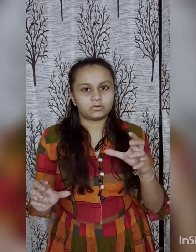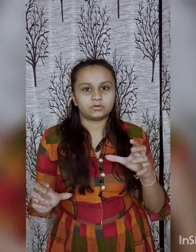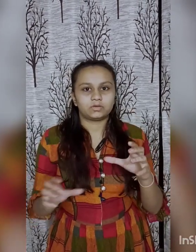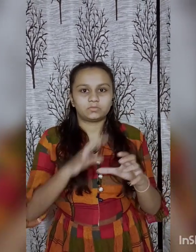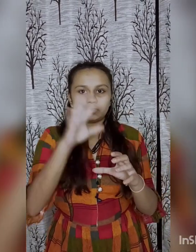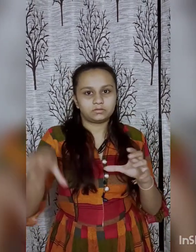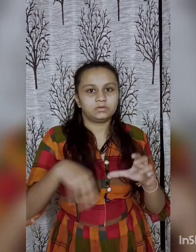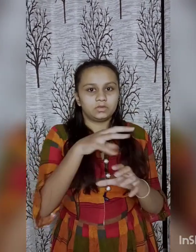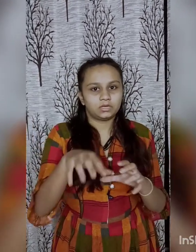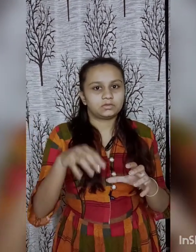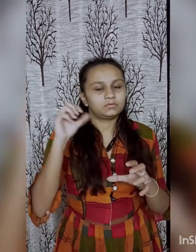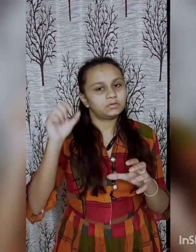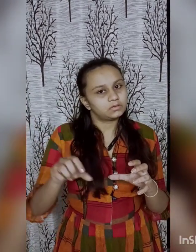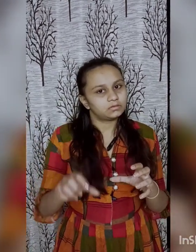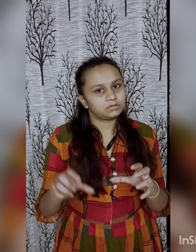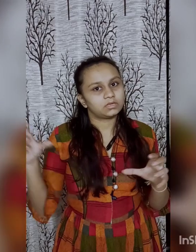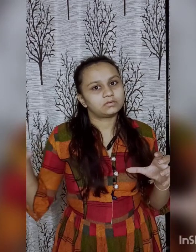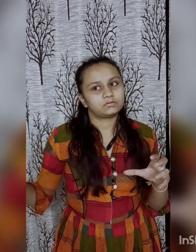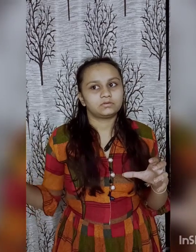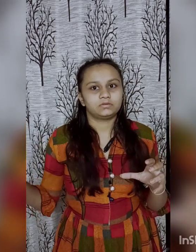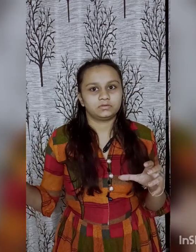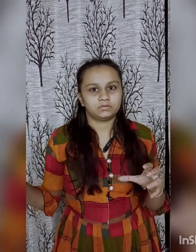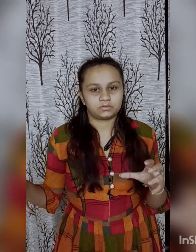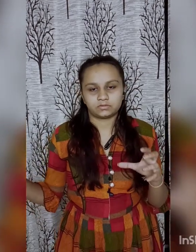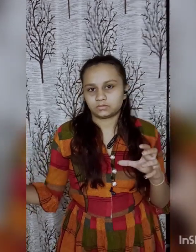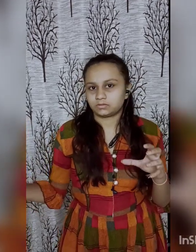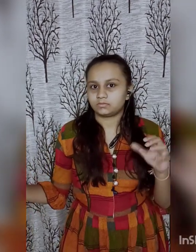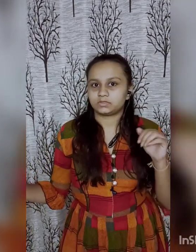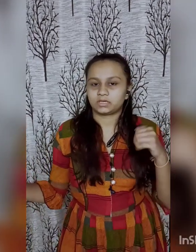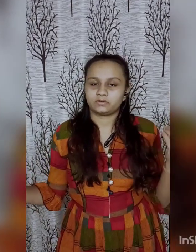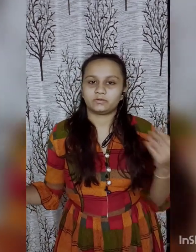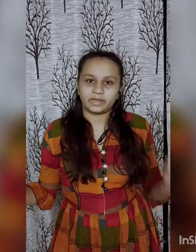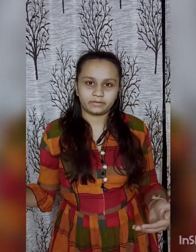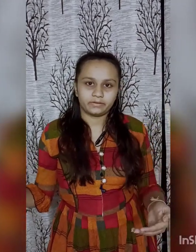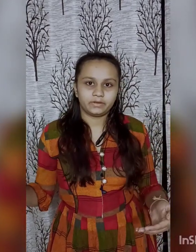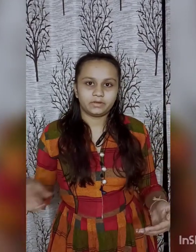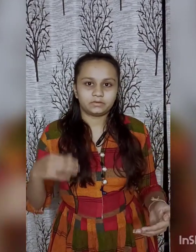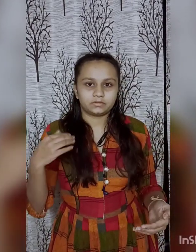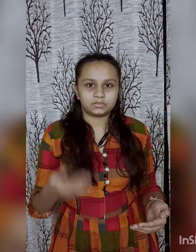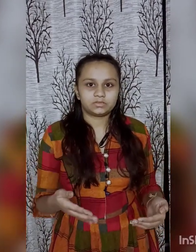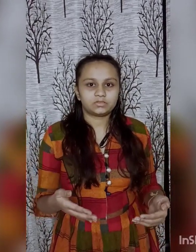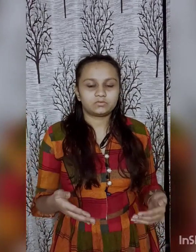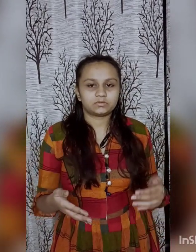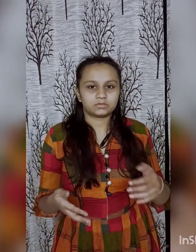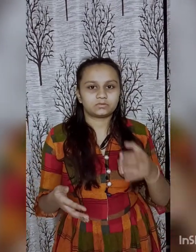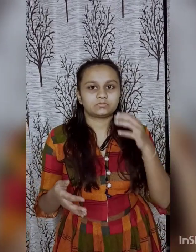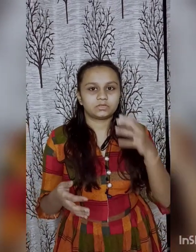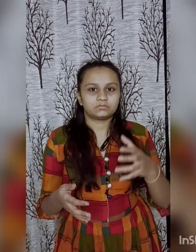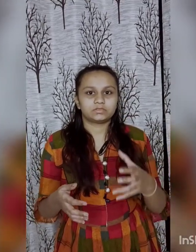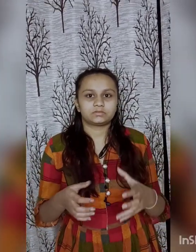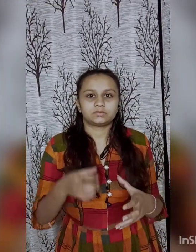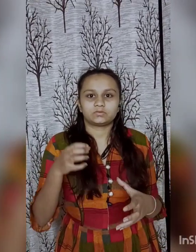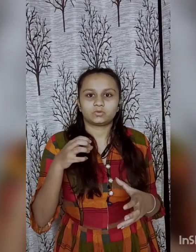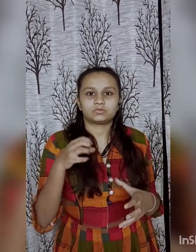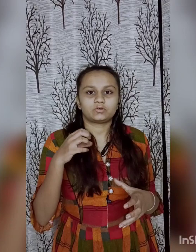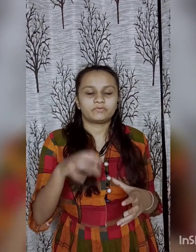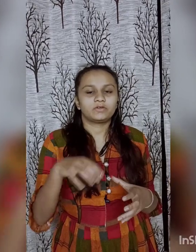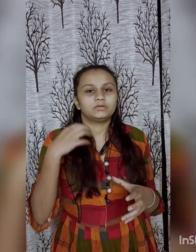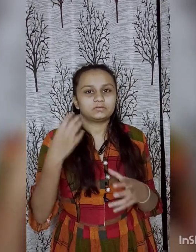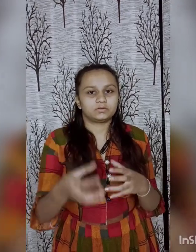demand. Time liabilities are as cash reserves with central bank. The reserves is maintained for the purpose of liquidity